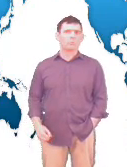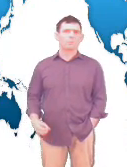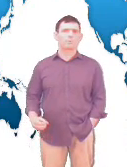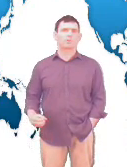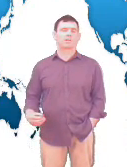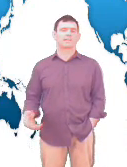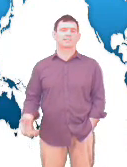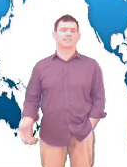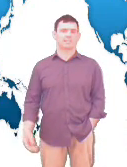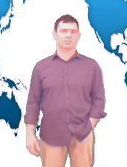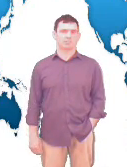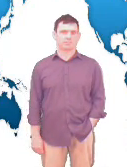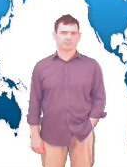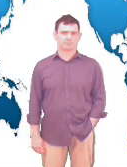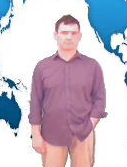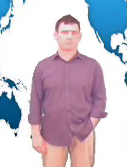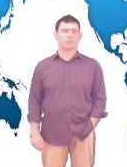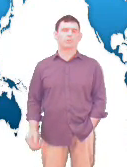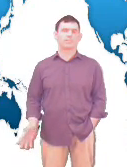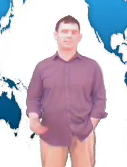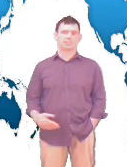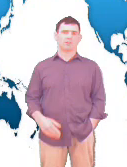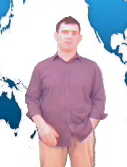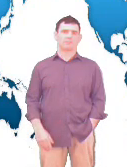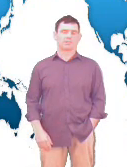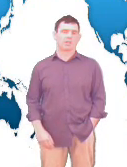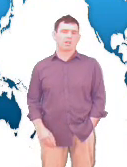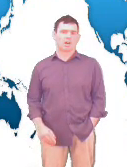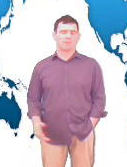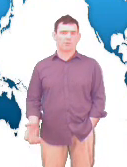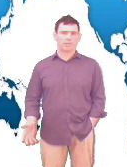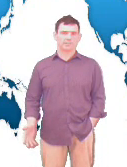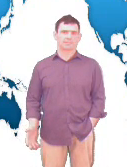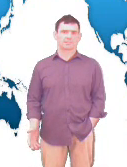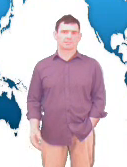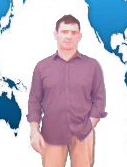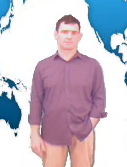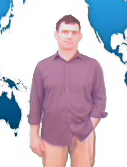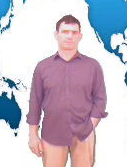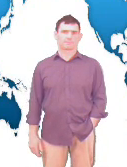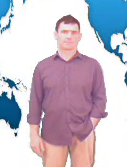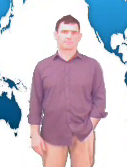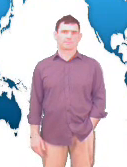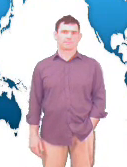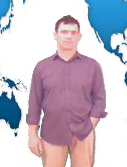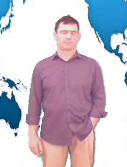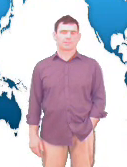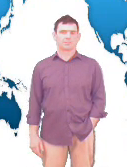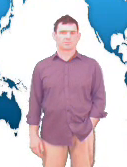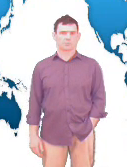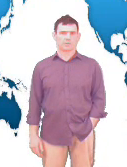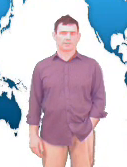with procrastination, putting things off, avoidance in some way.